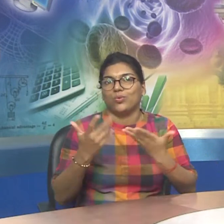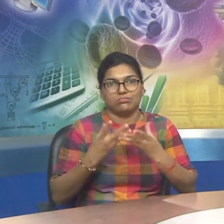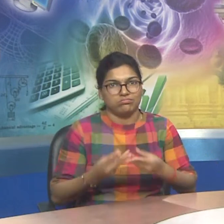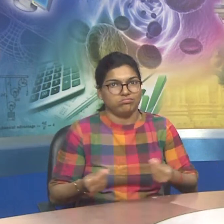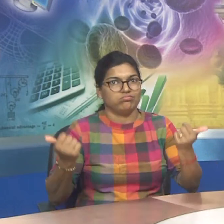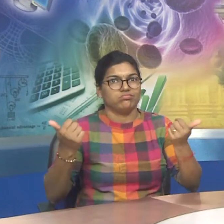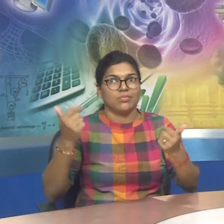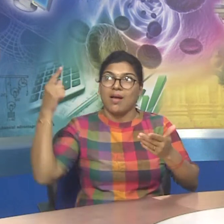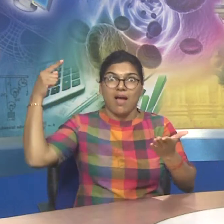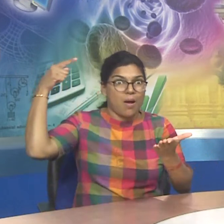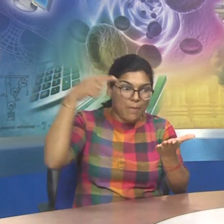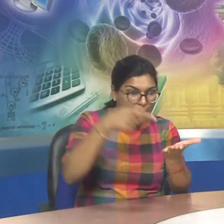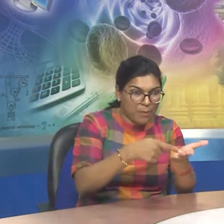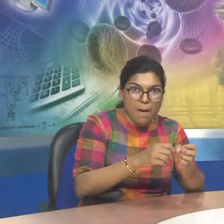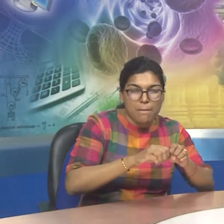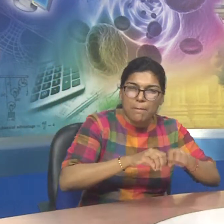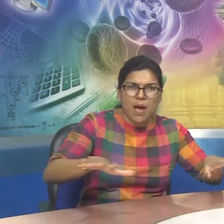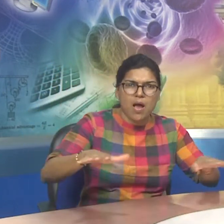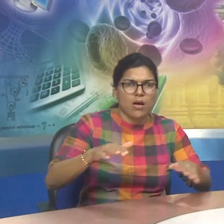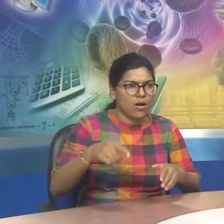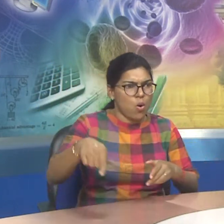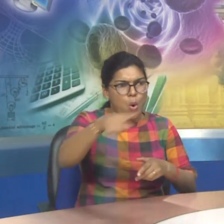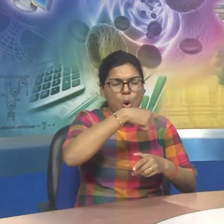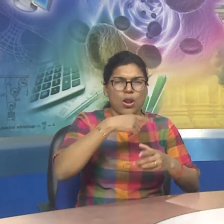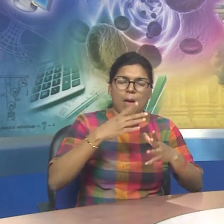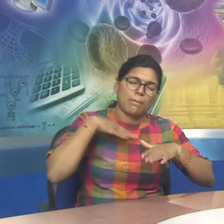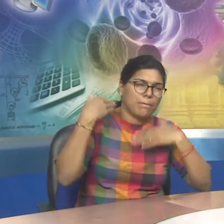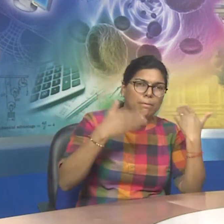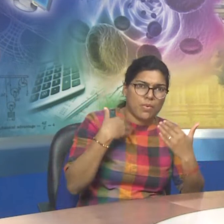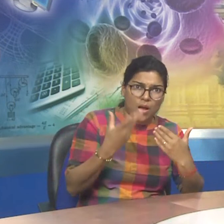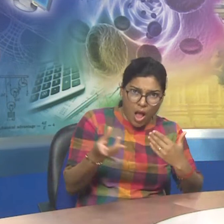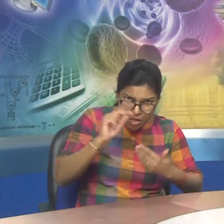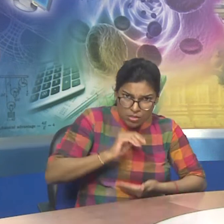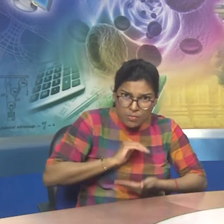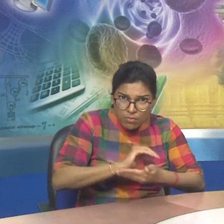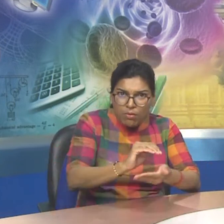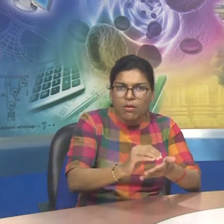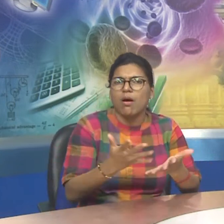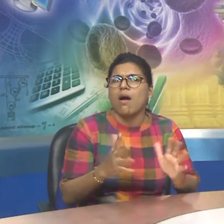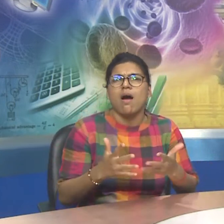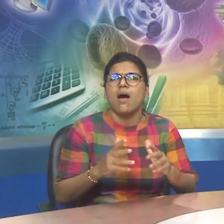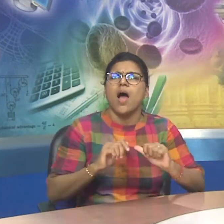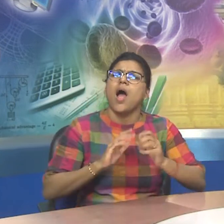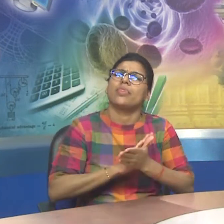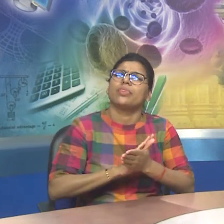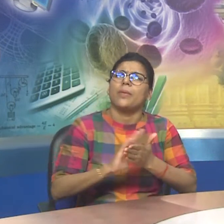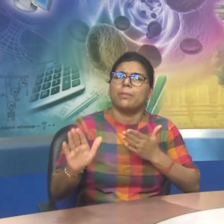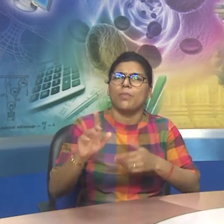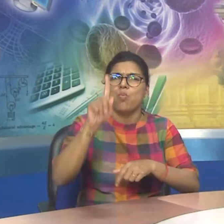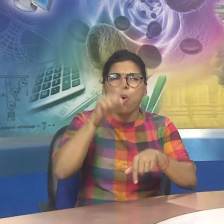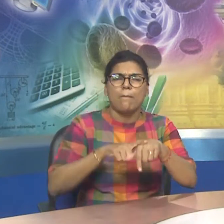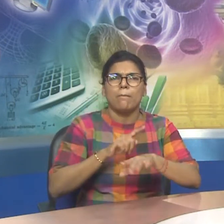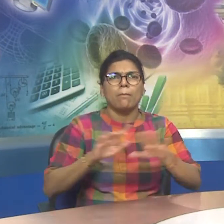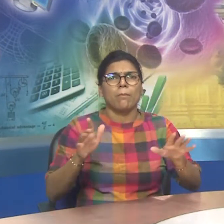Here we present a touching appeal for peace by the children of the world,